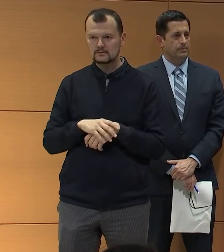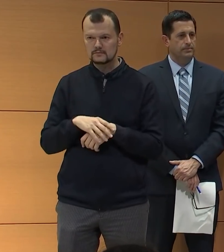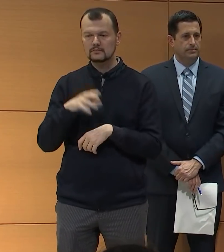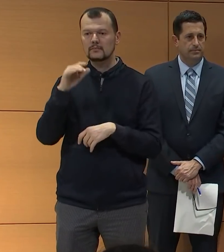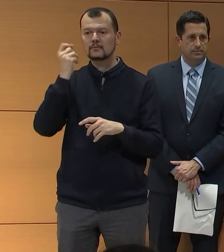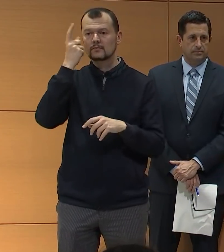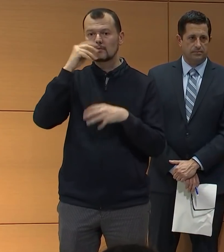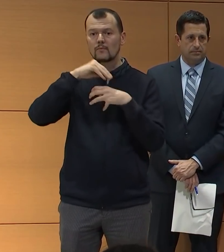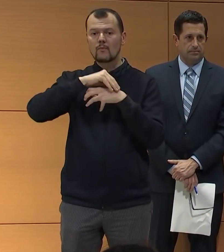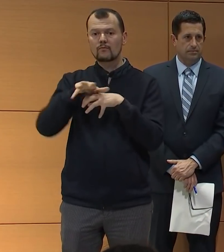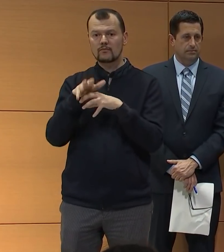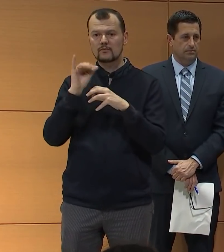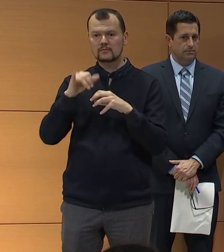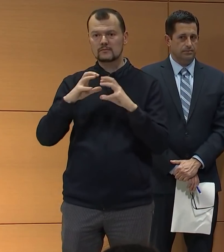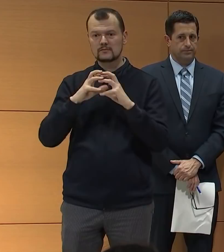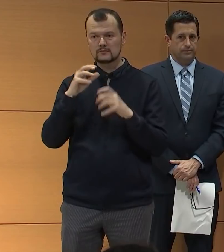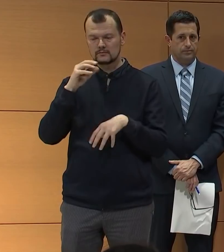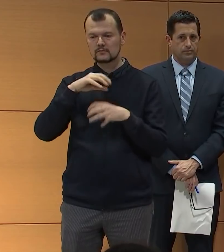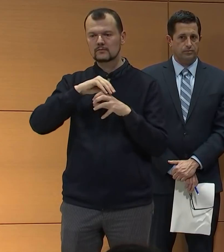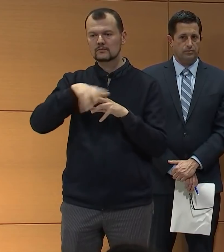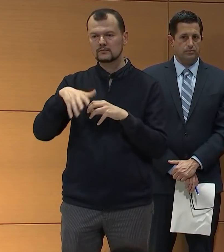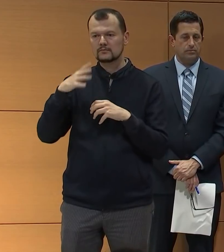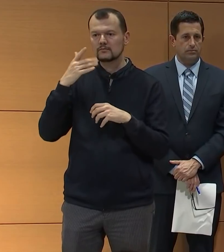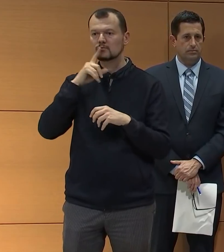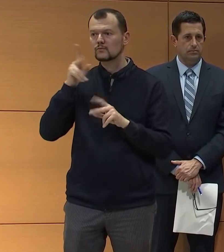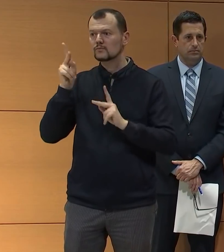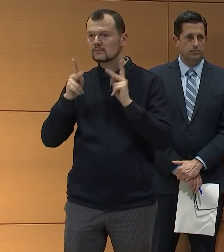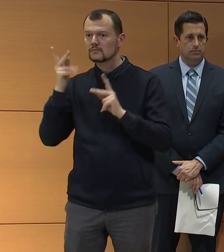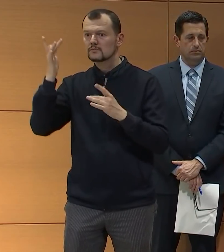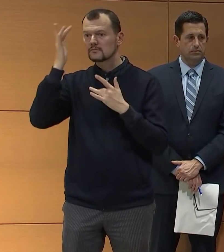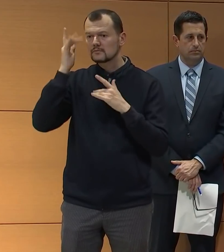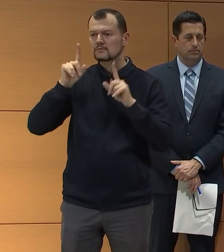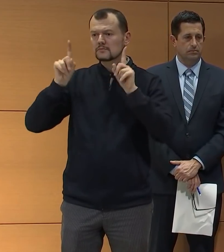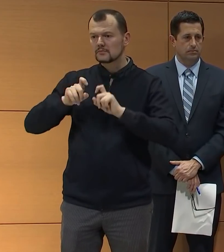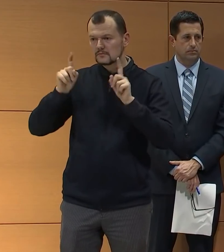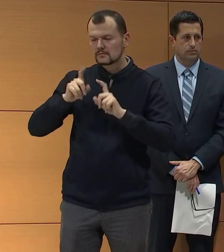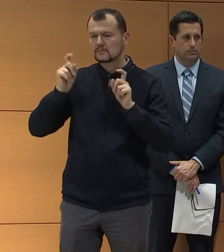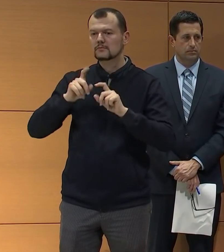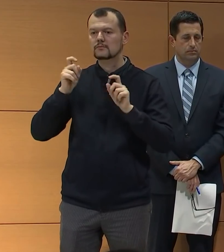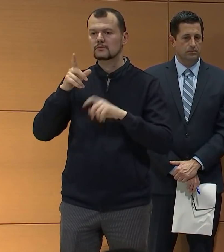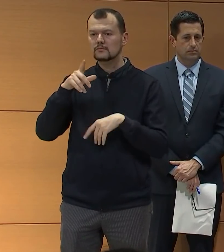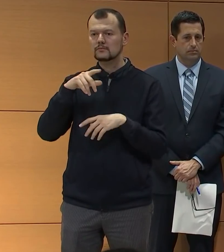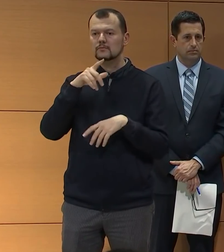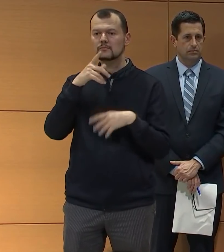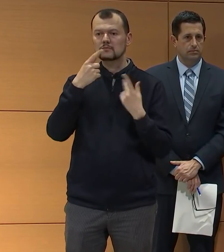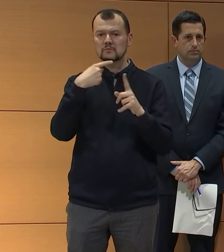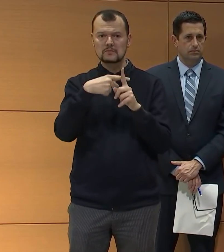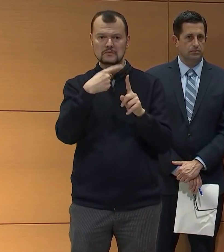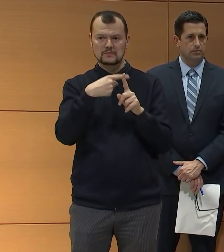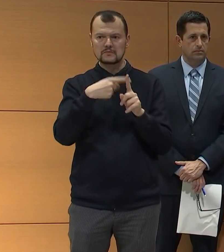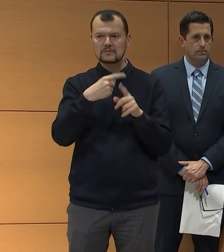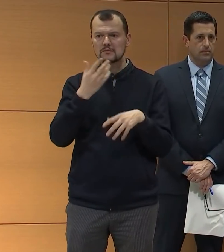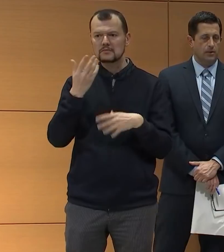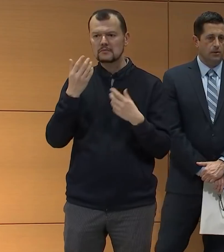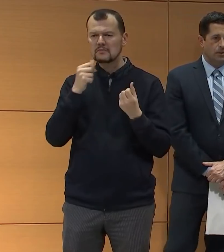than are positive. I don't have the numbers on people who have been tested, but at this point, it's not an overwhelming number of people being tested.